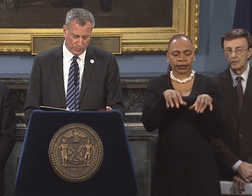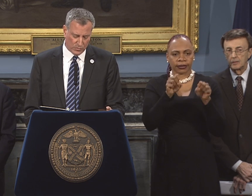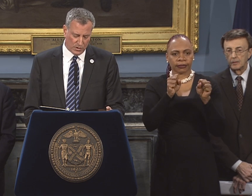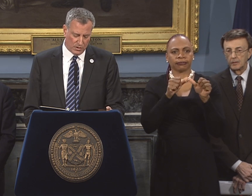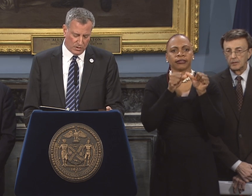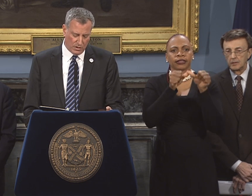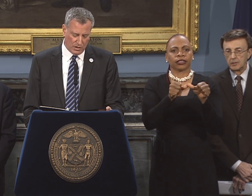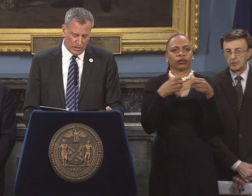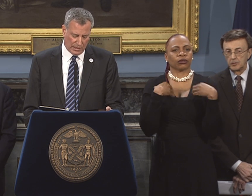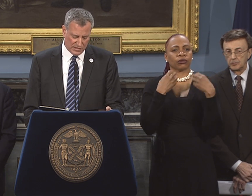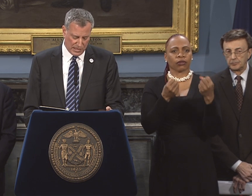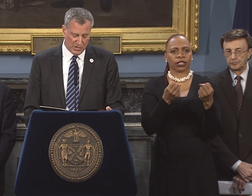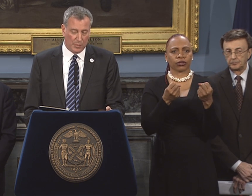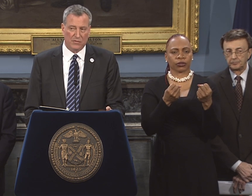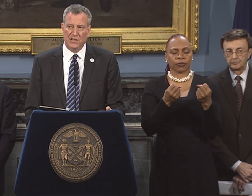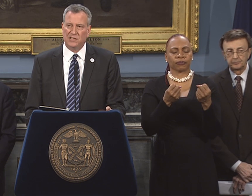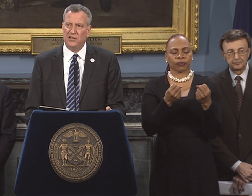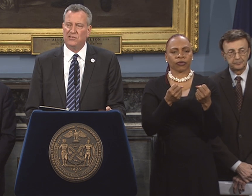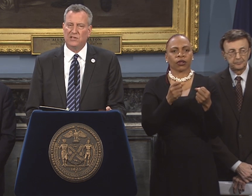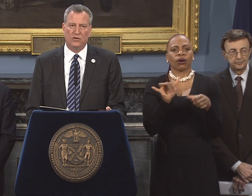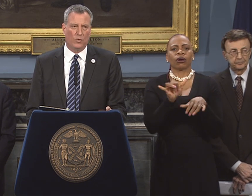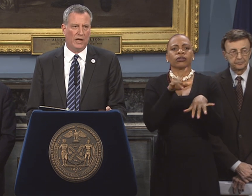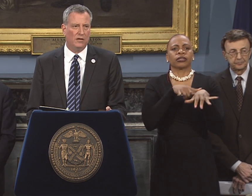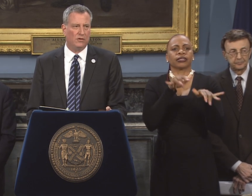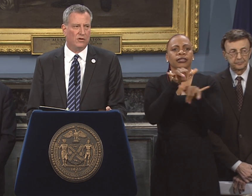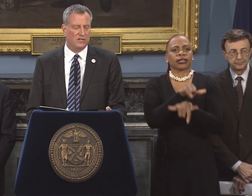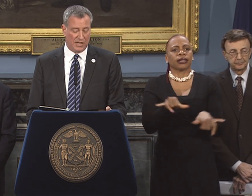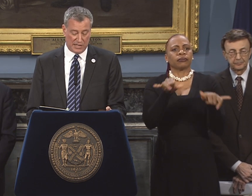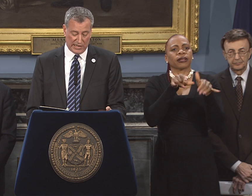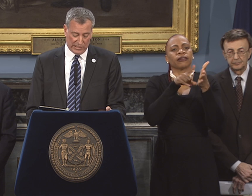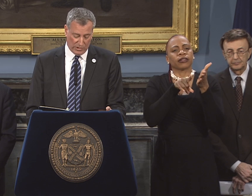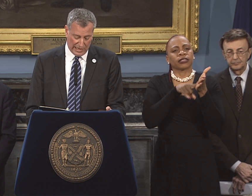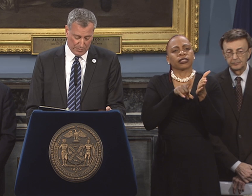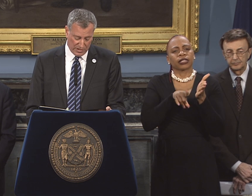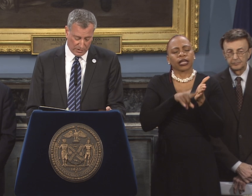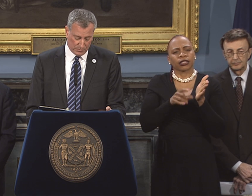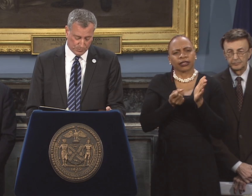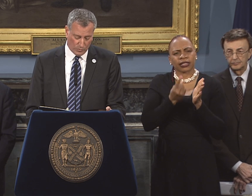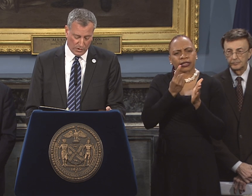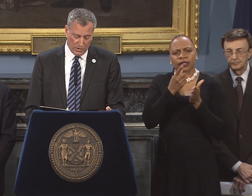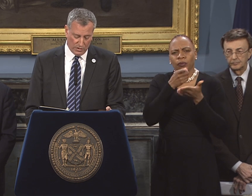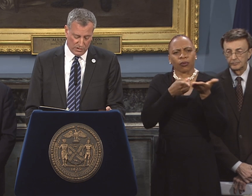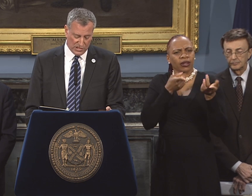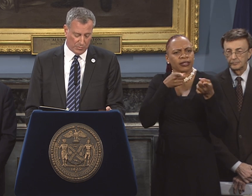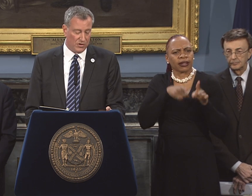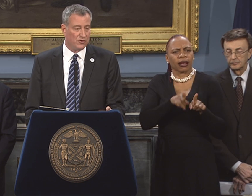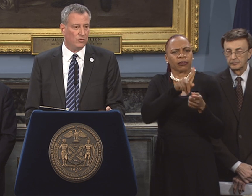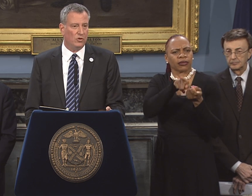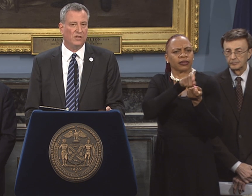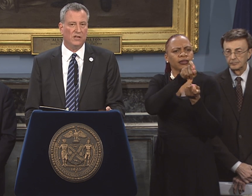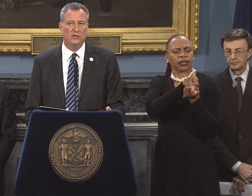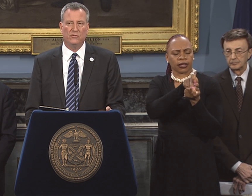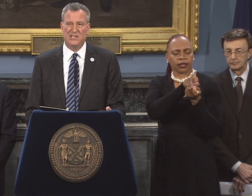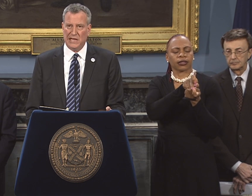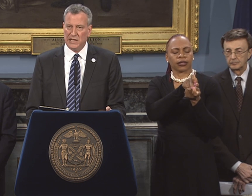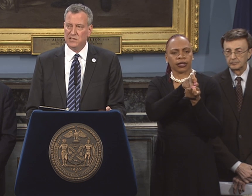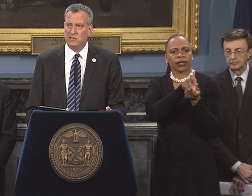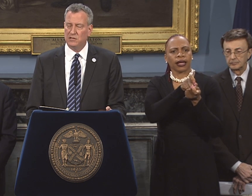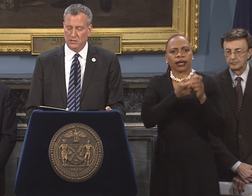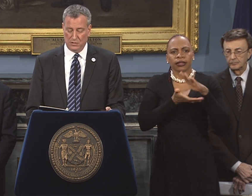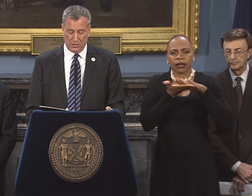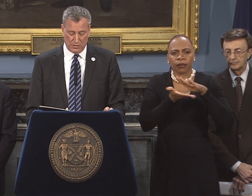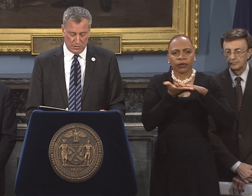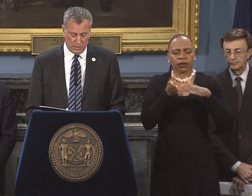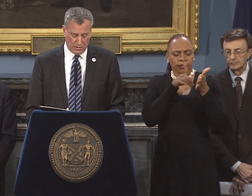it. At the same time, an investigation is underway to understand exactly what happened here. These operations will continue for